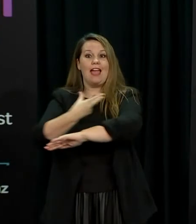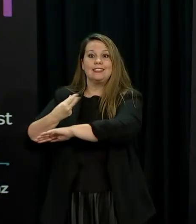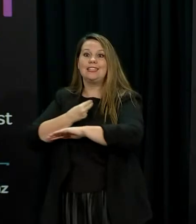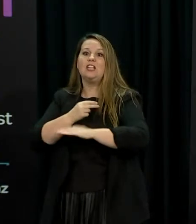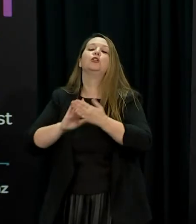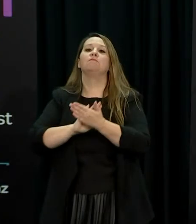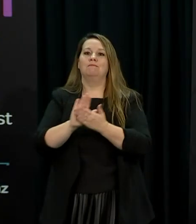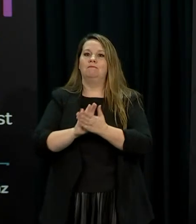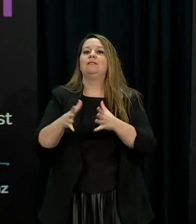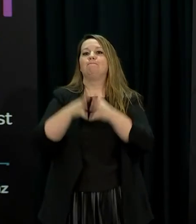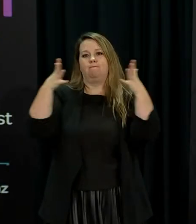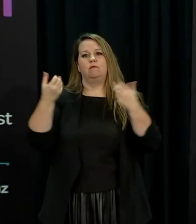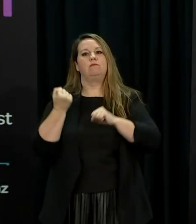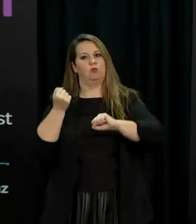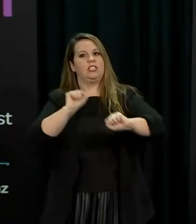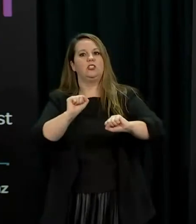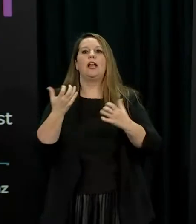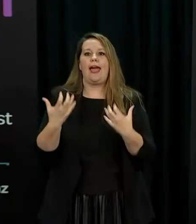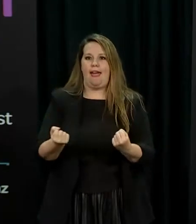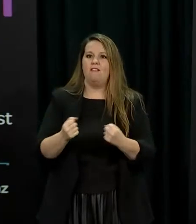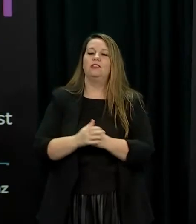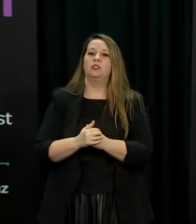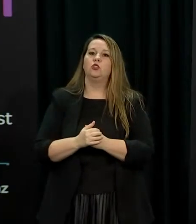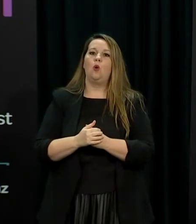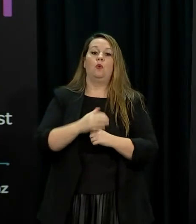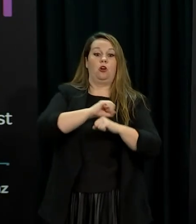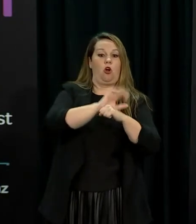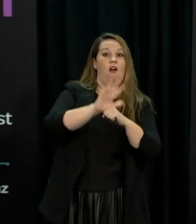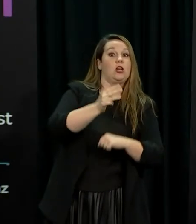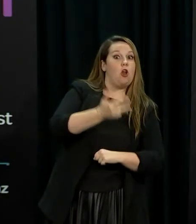for COVID-19 and influenza.